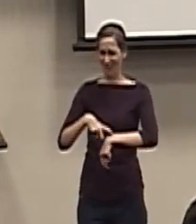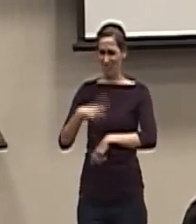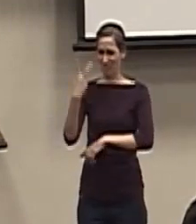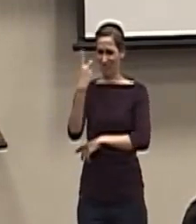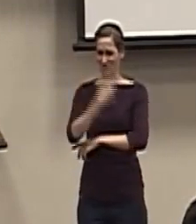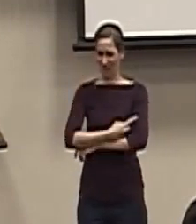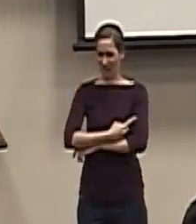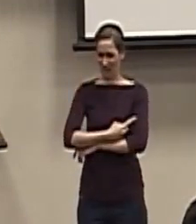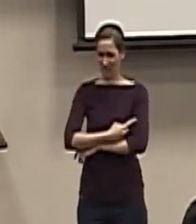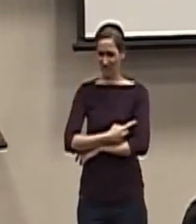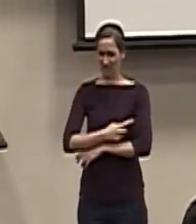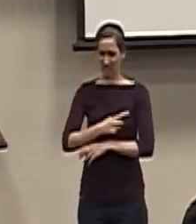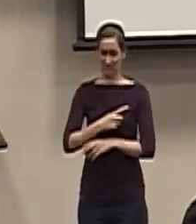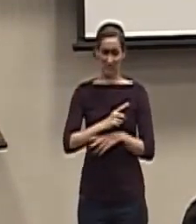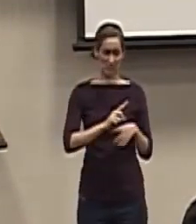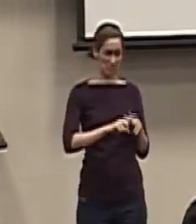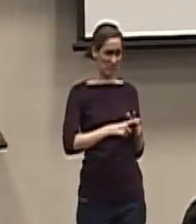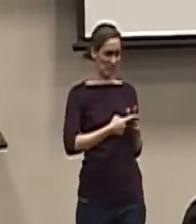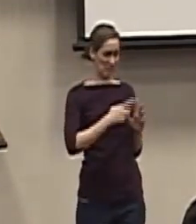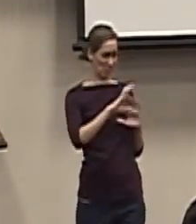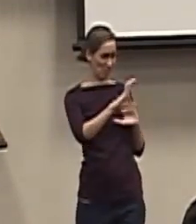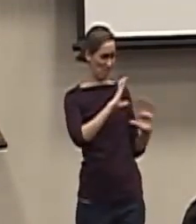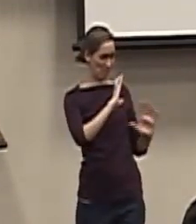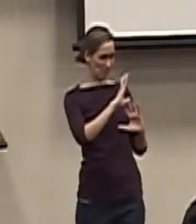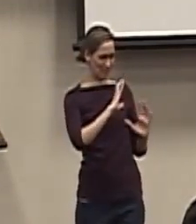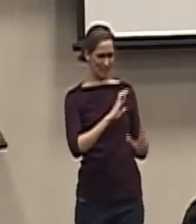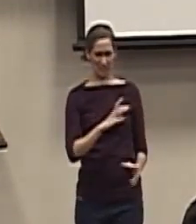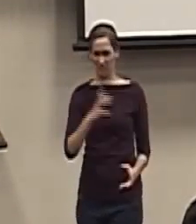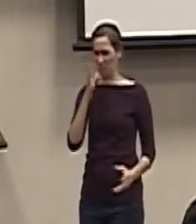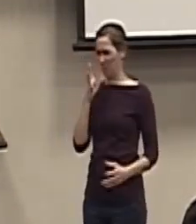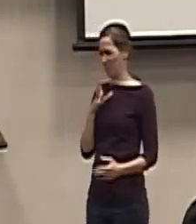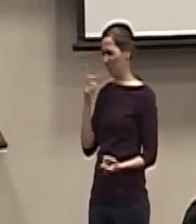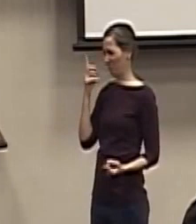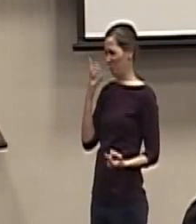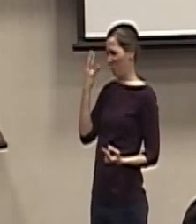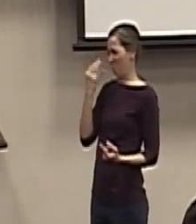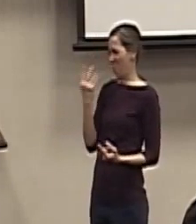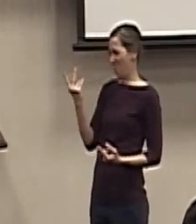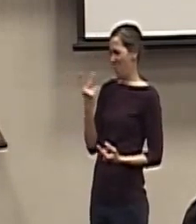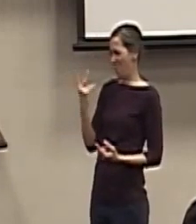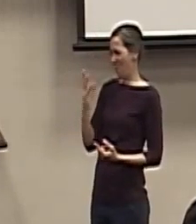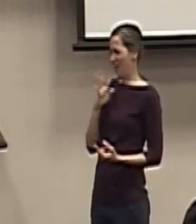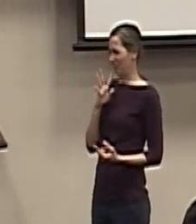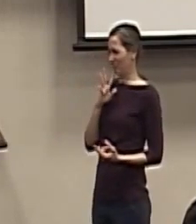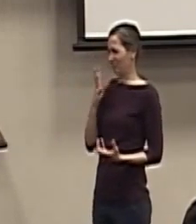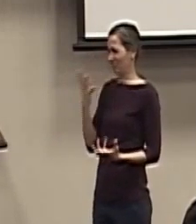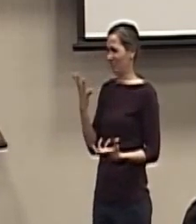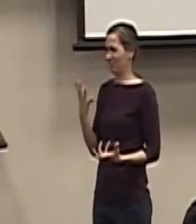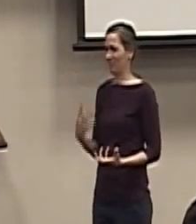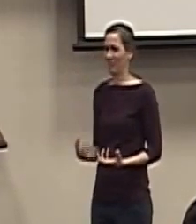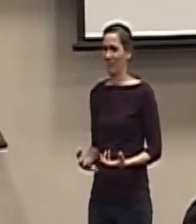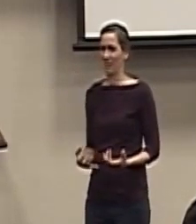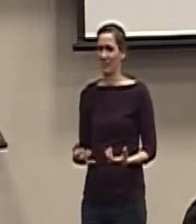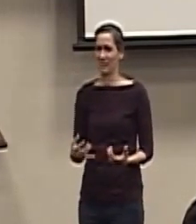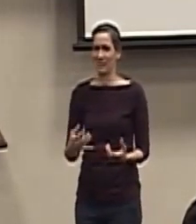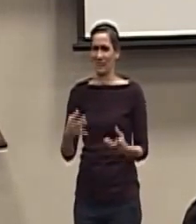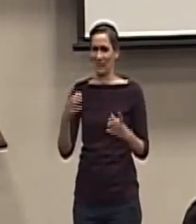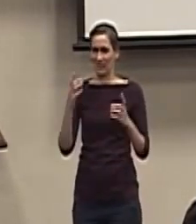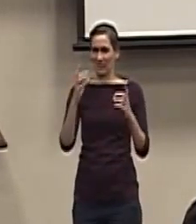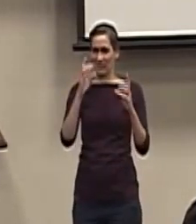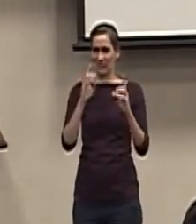Initiates a conversation with this woman. She's wondering why they're talking in the first place. His disciples leave the well and make their way into